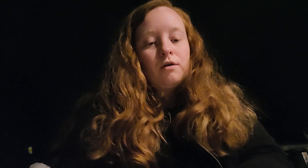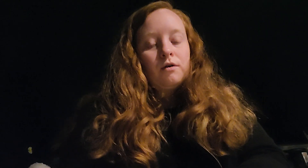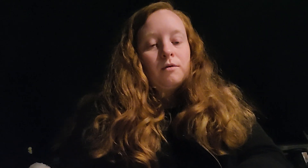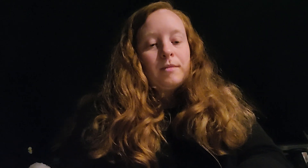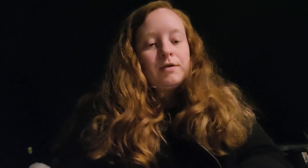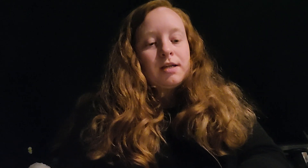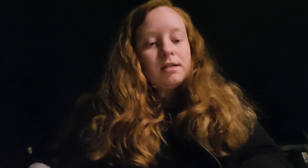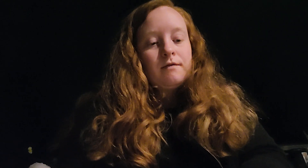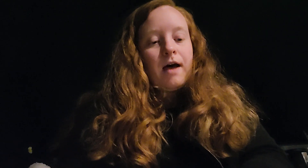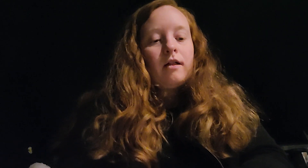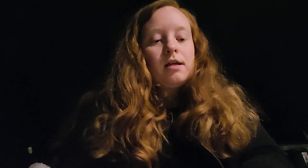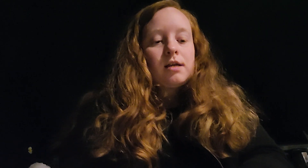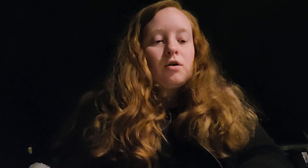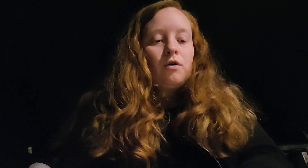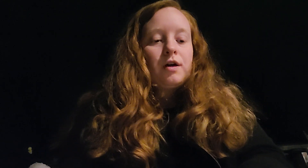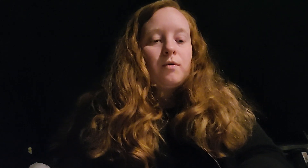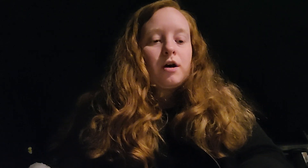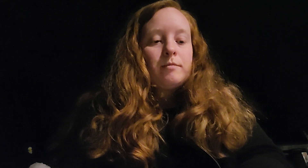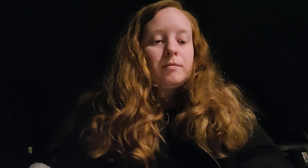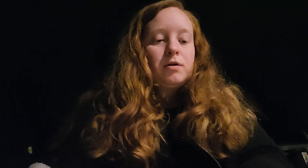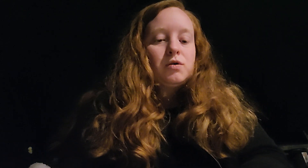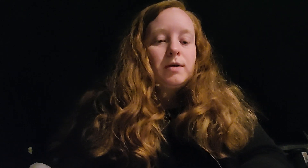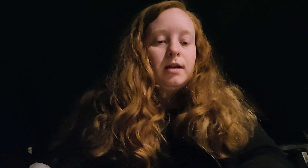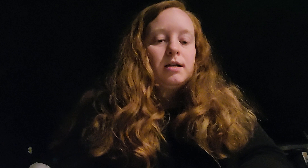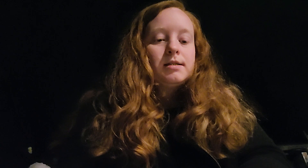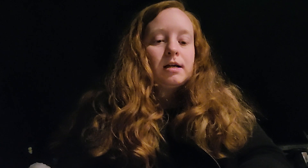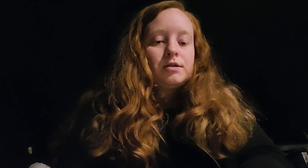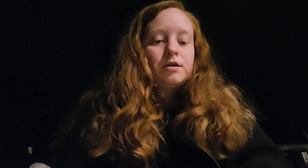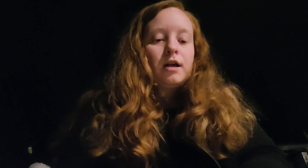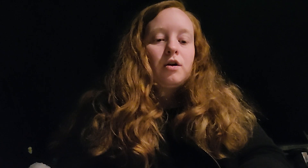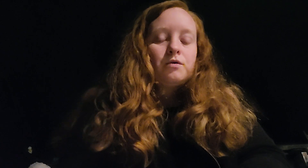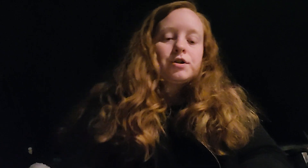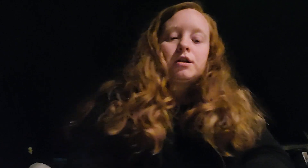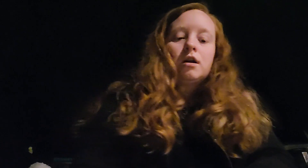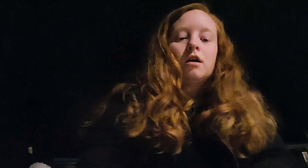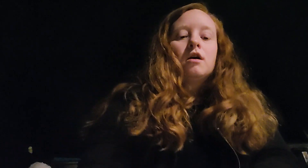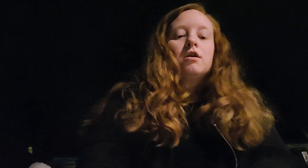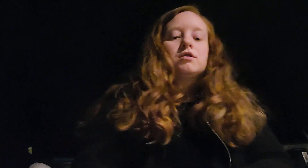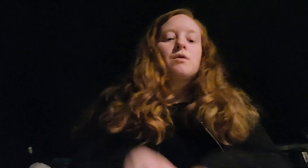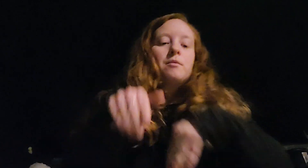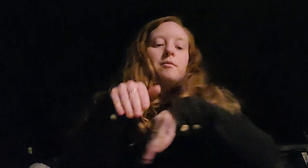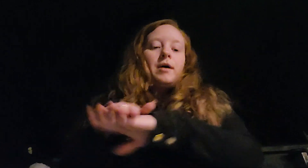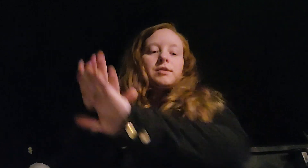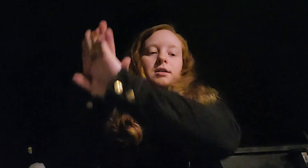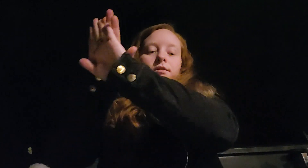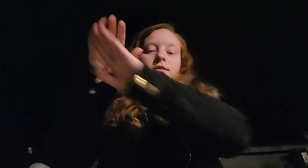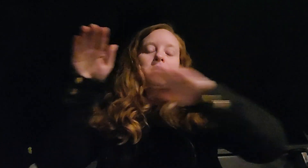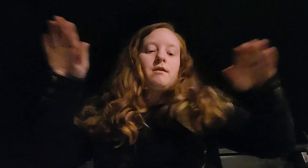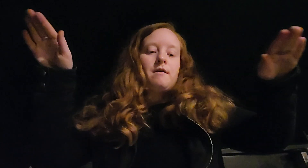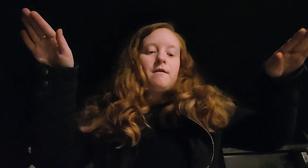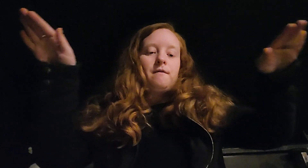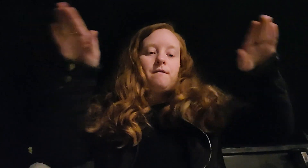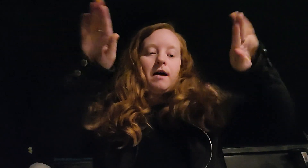So mountains and valleys and all that will come in between, desert and ocean. So mountains,